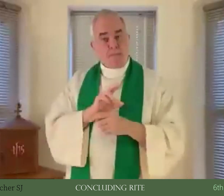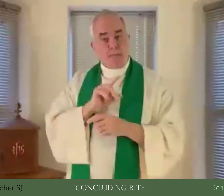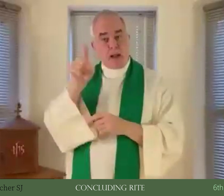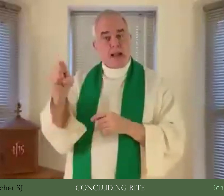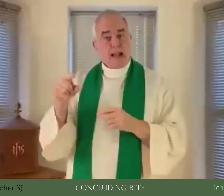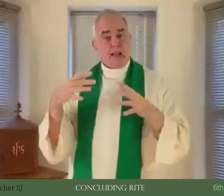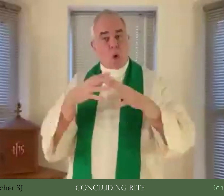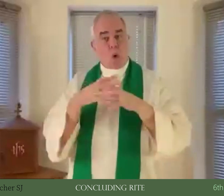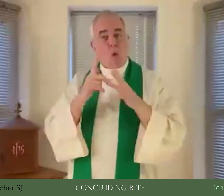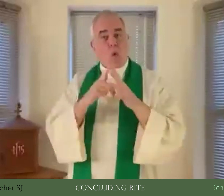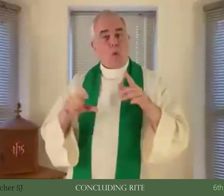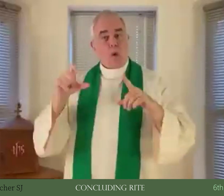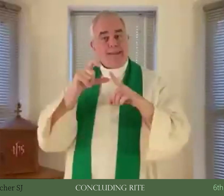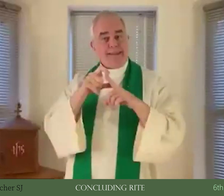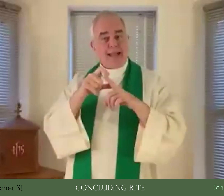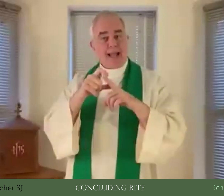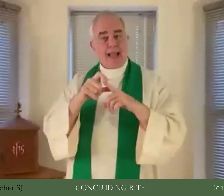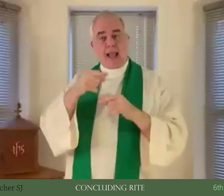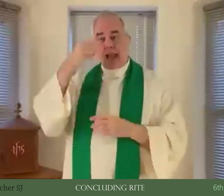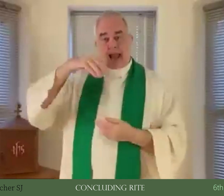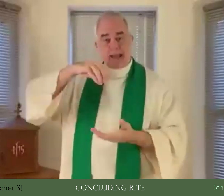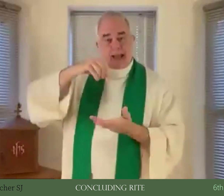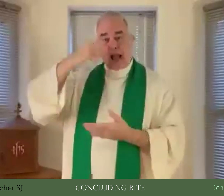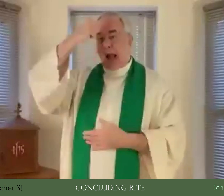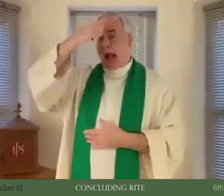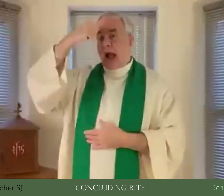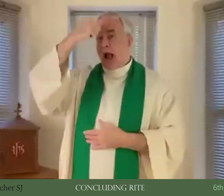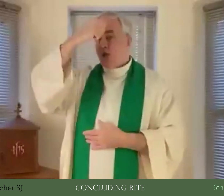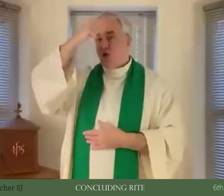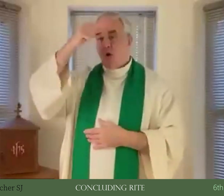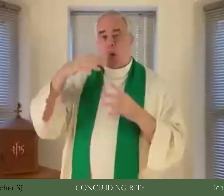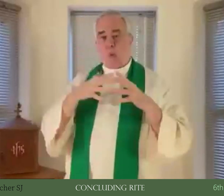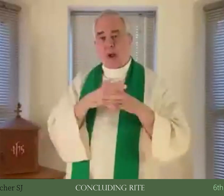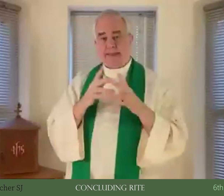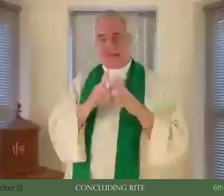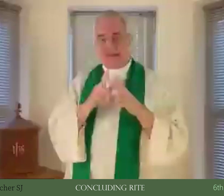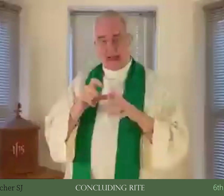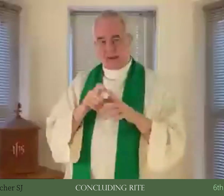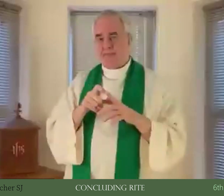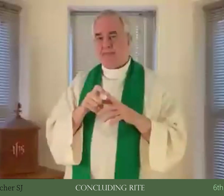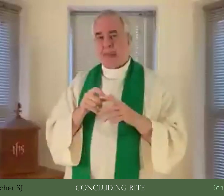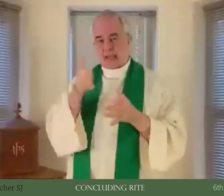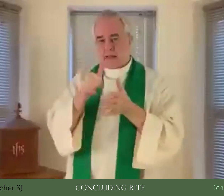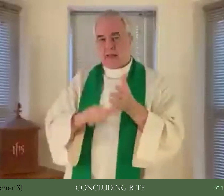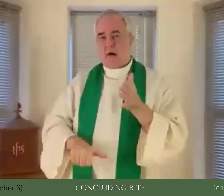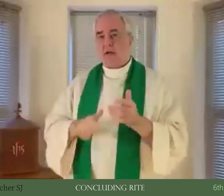Remember that Wednesday is Ash Wednesday, the start